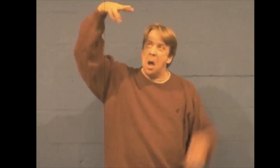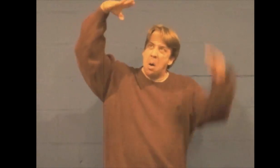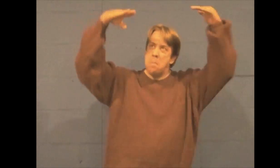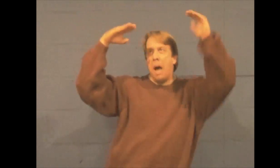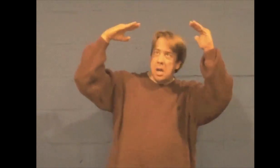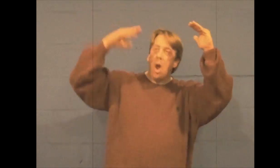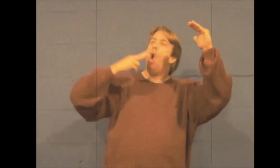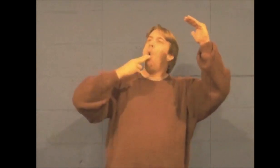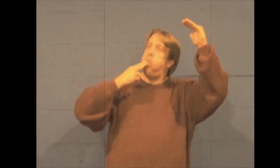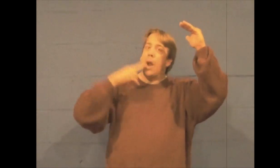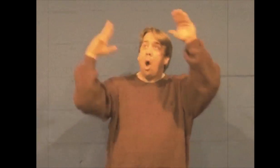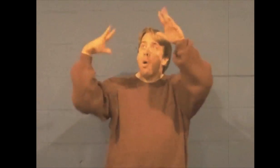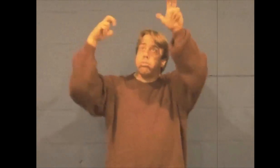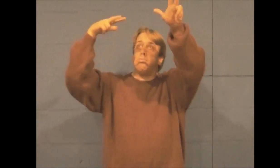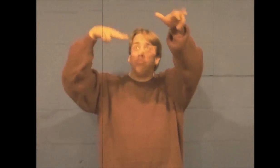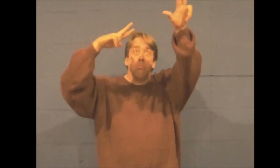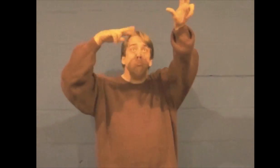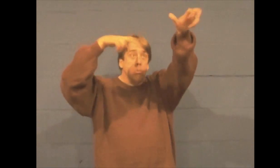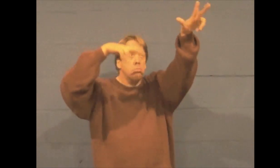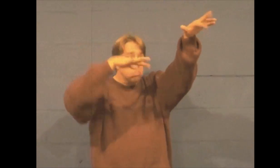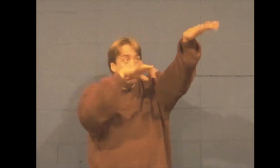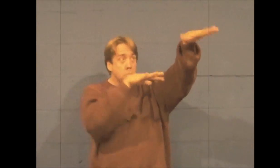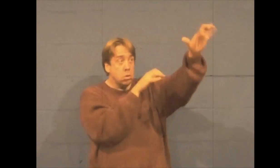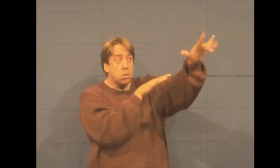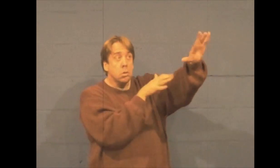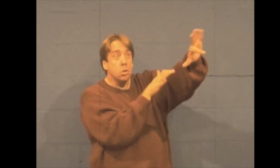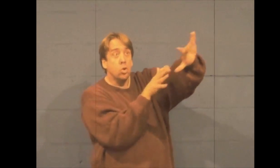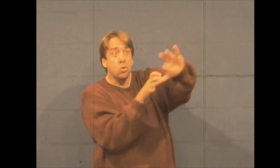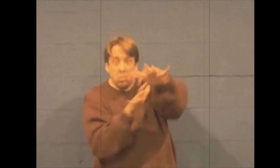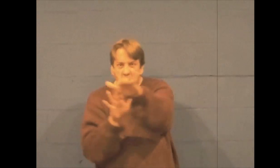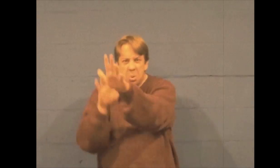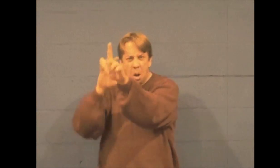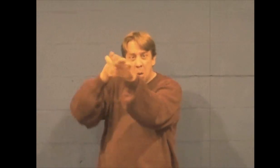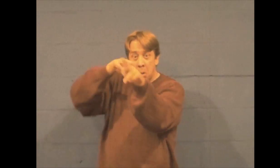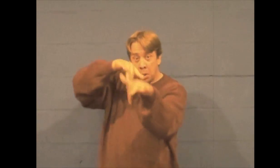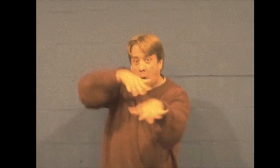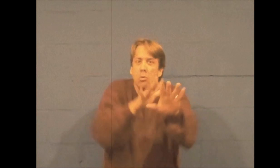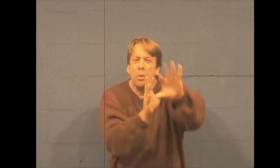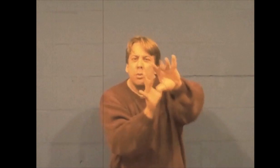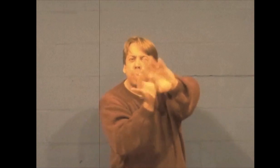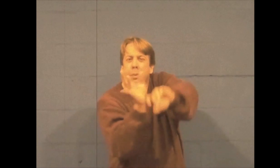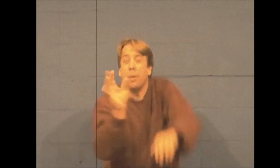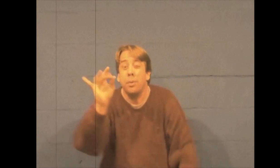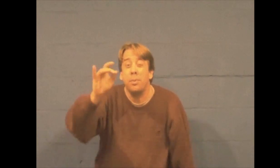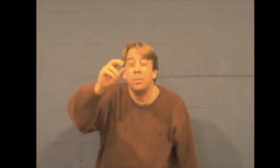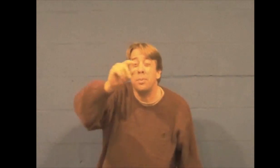I heard him up on the roof again. He whistled, and then the reindeers took